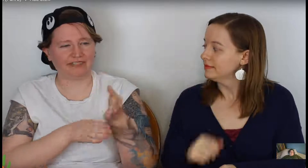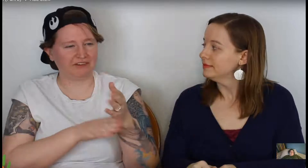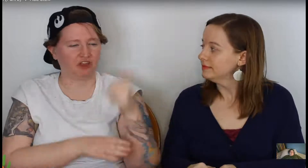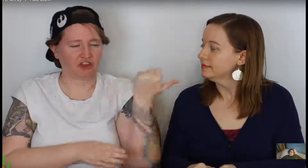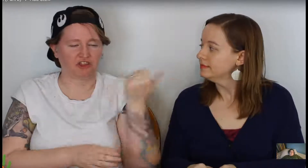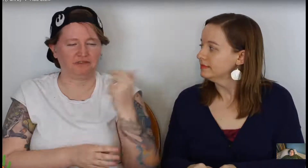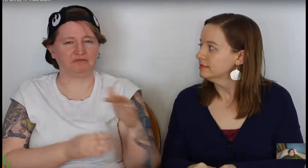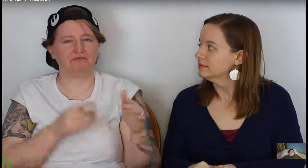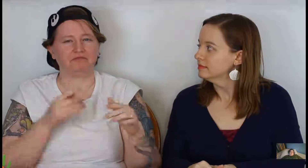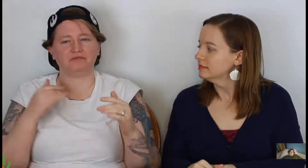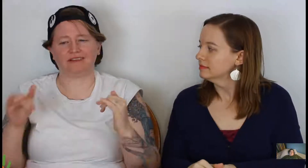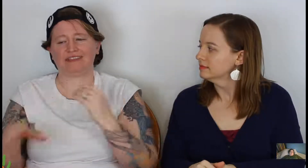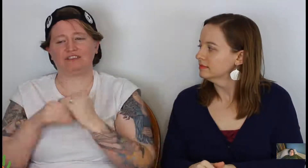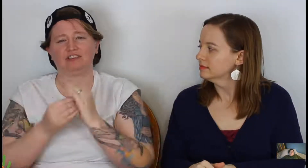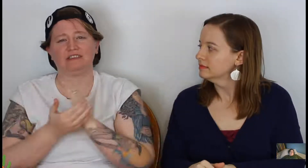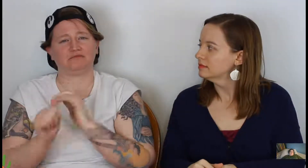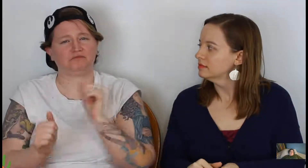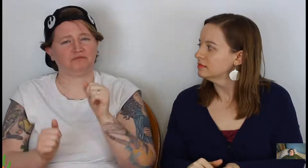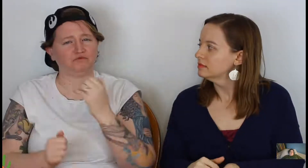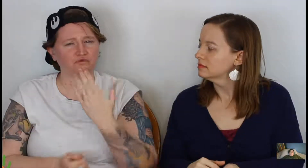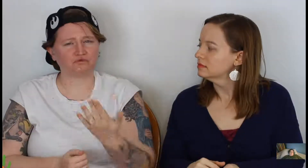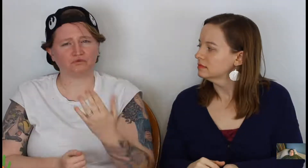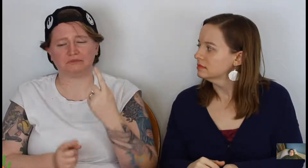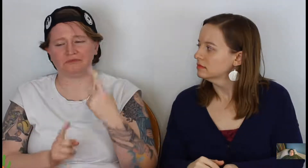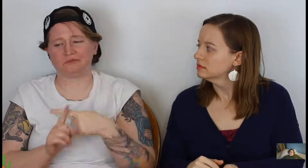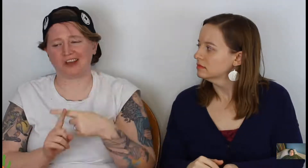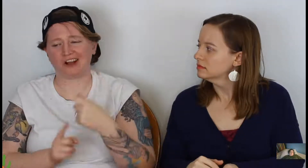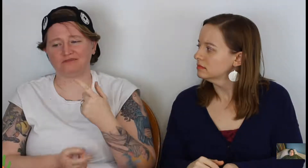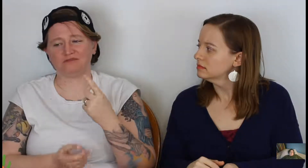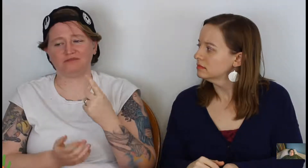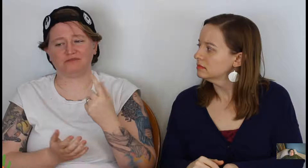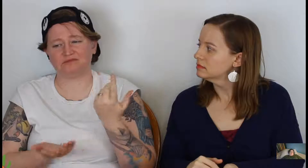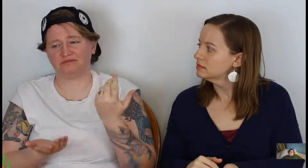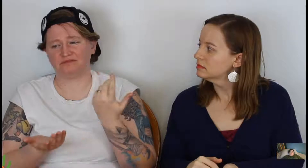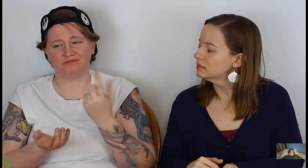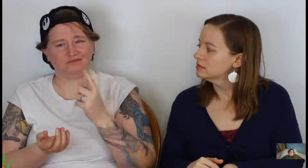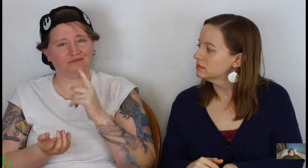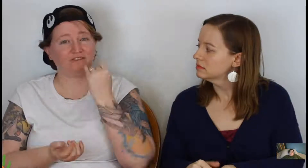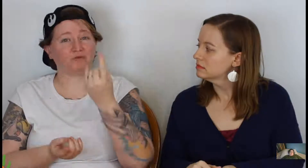But if it's another field or additional skills, that would be good. But